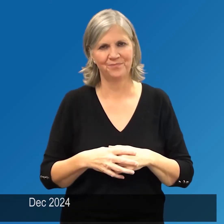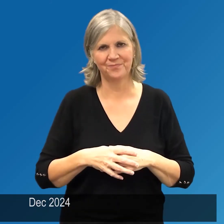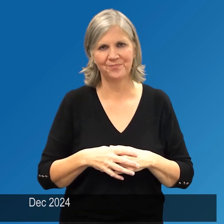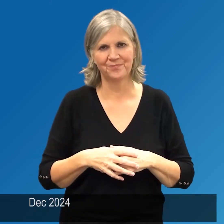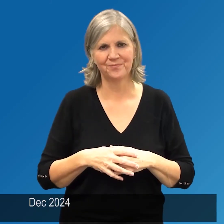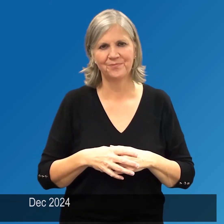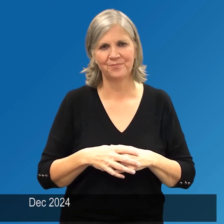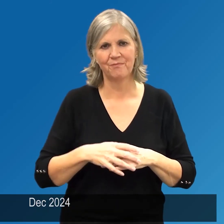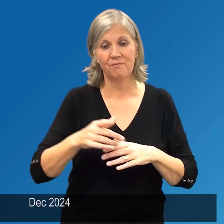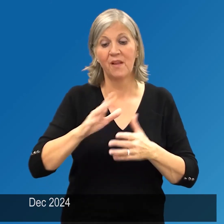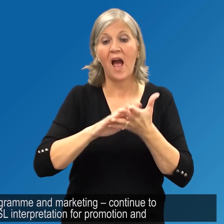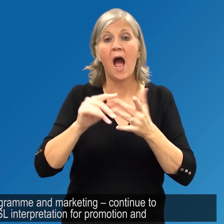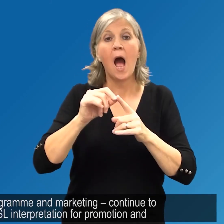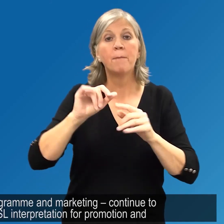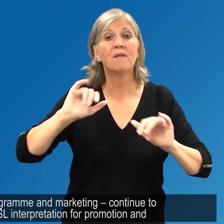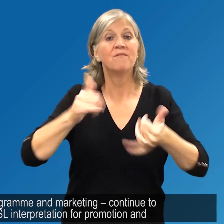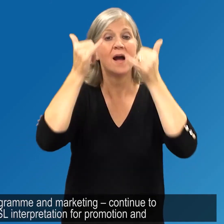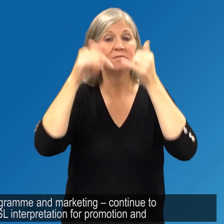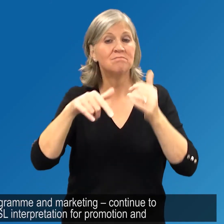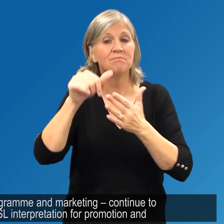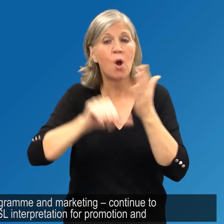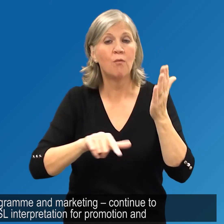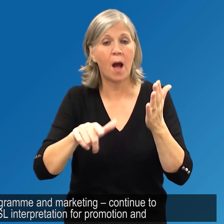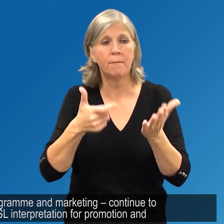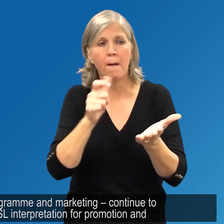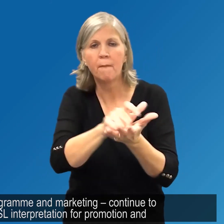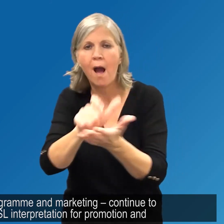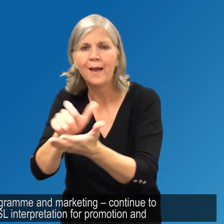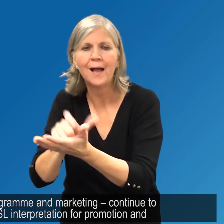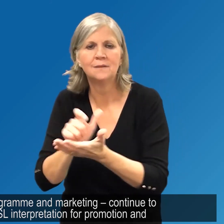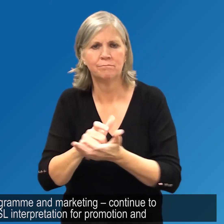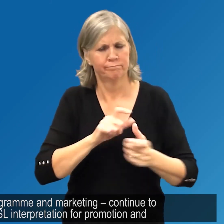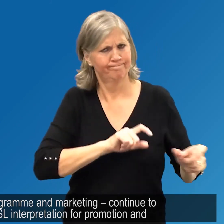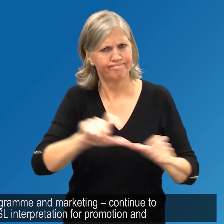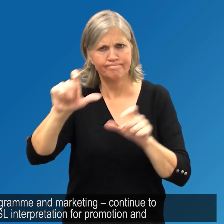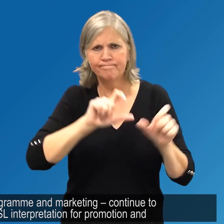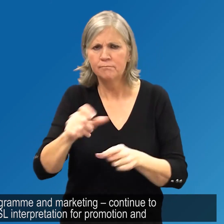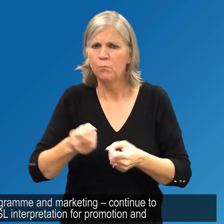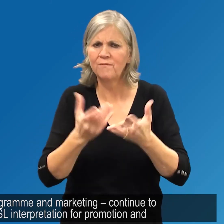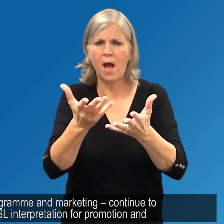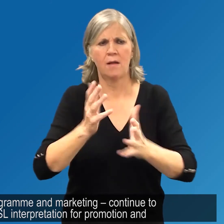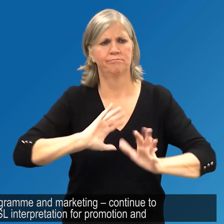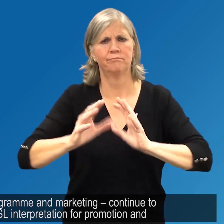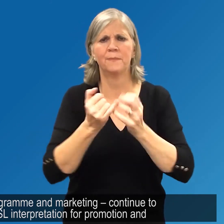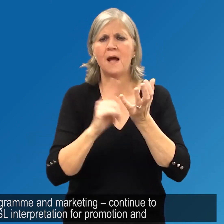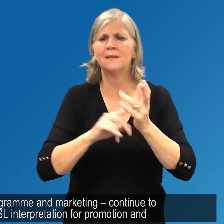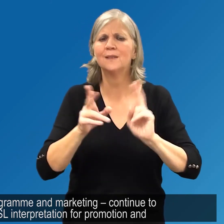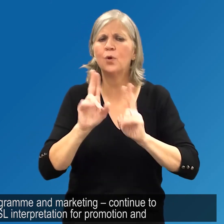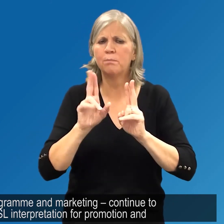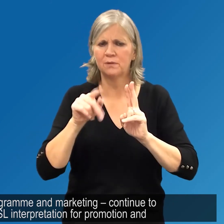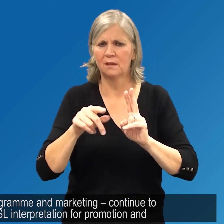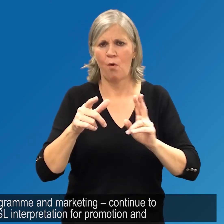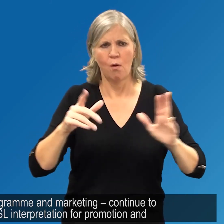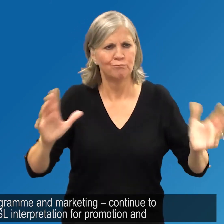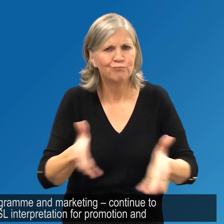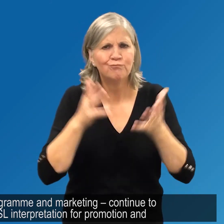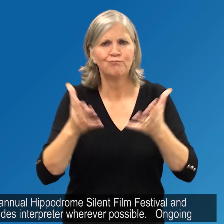Due December 2024. HipFest Programme and Marketing. Continue to provide BSL interpretation for promotion